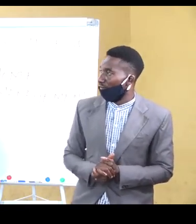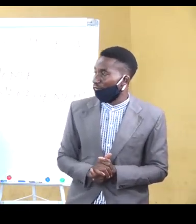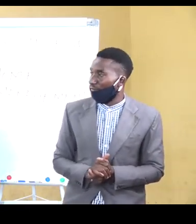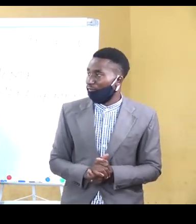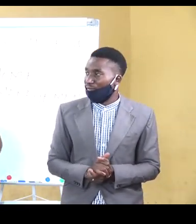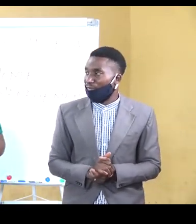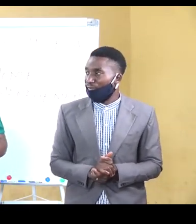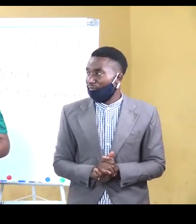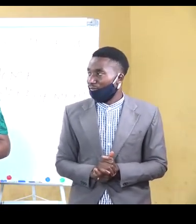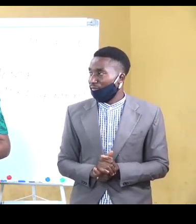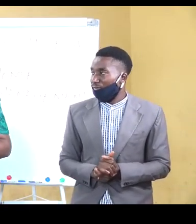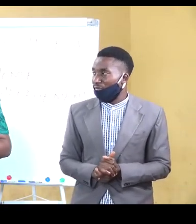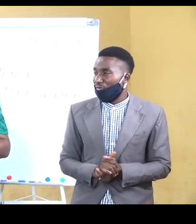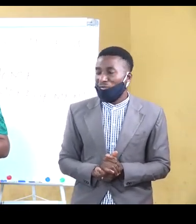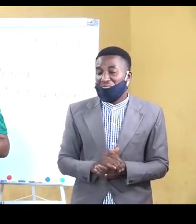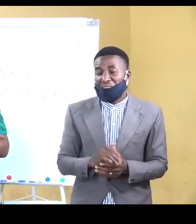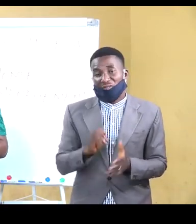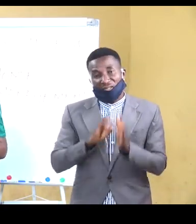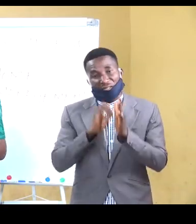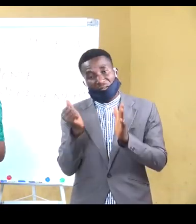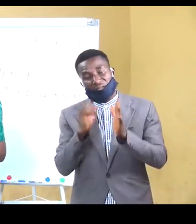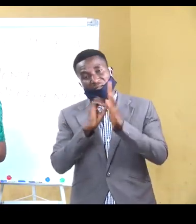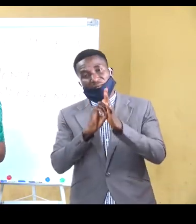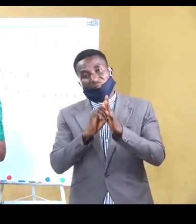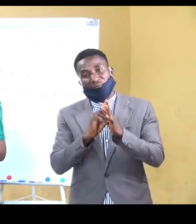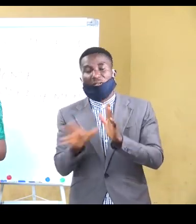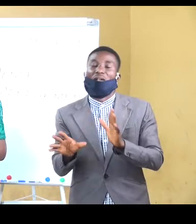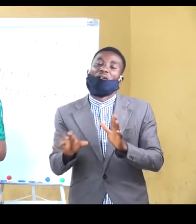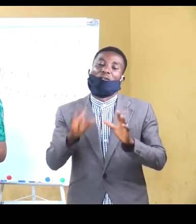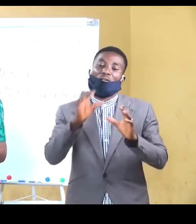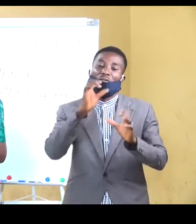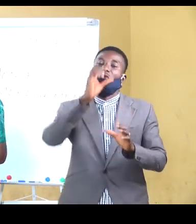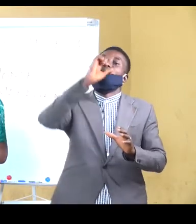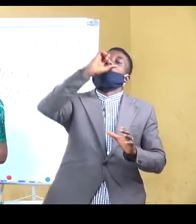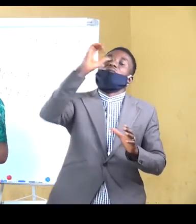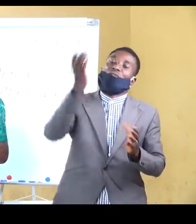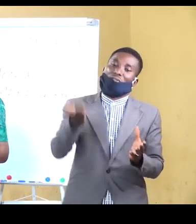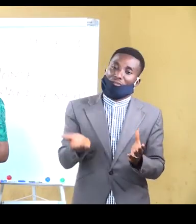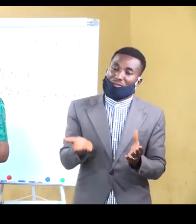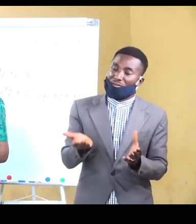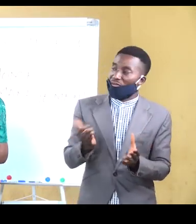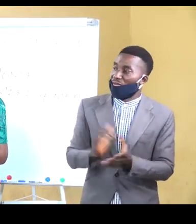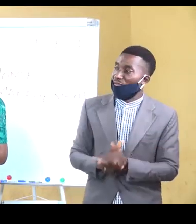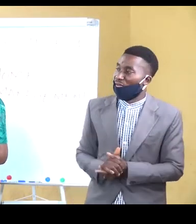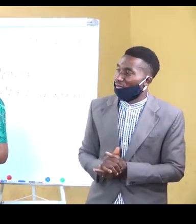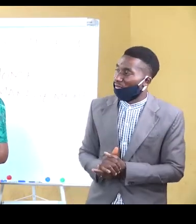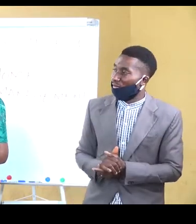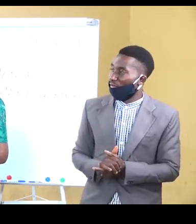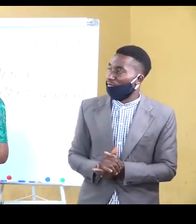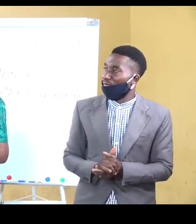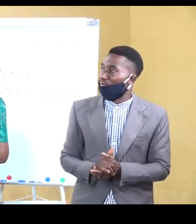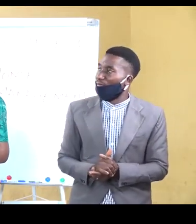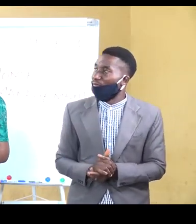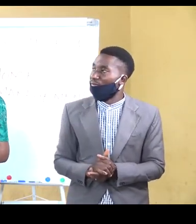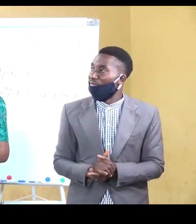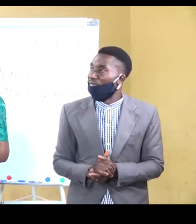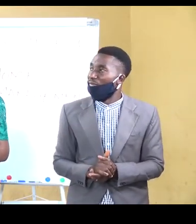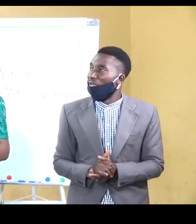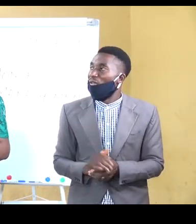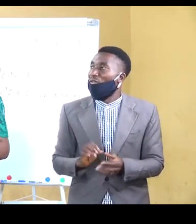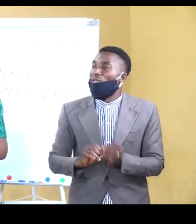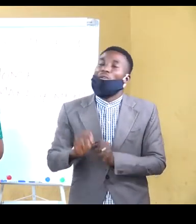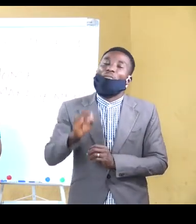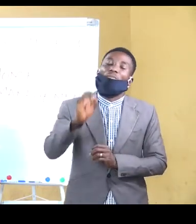Likewise, our bottled drinks, carbons are being what? Used in them to also help in preserving them.